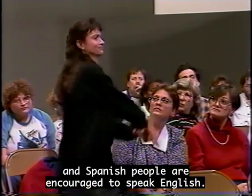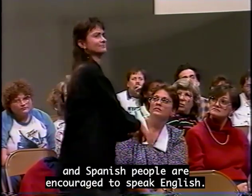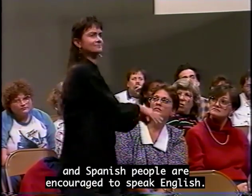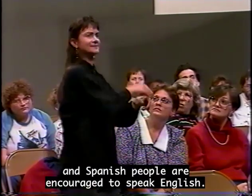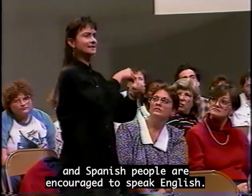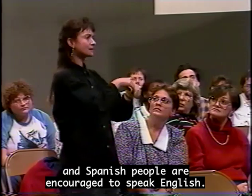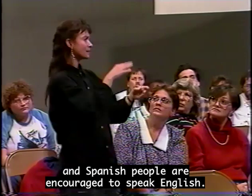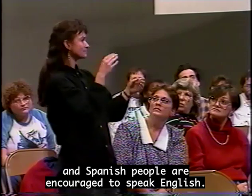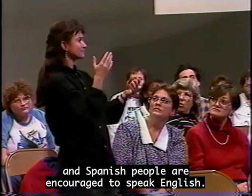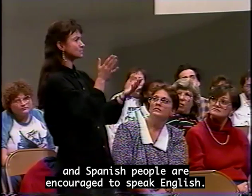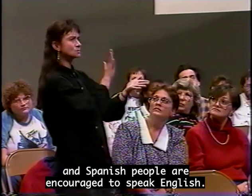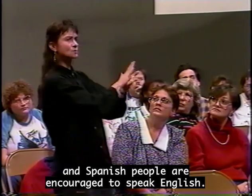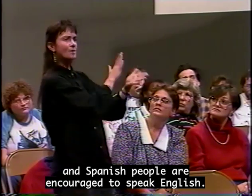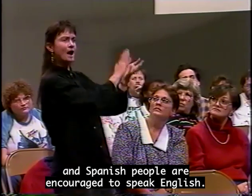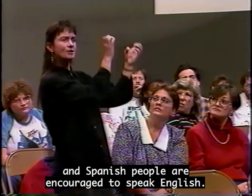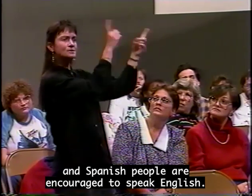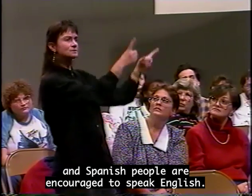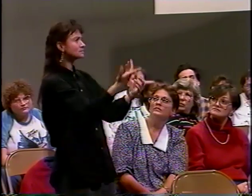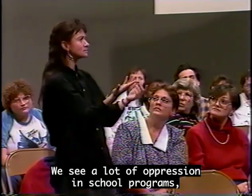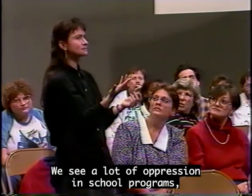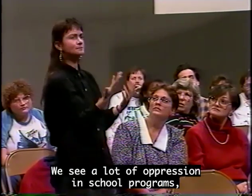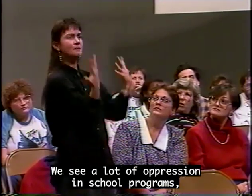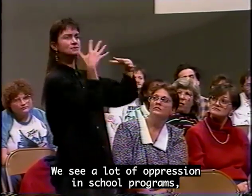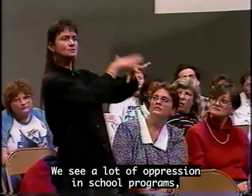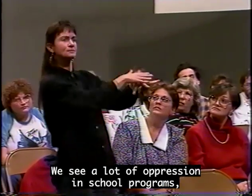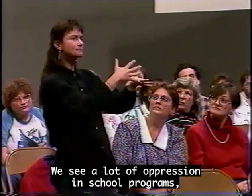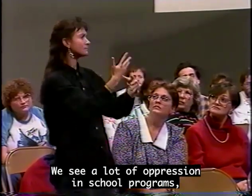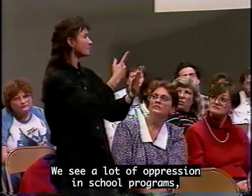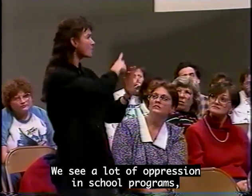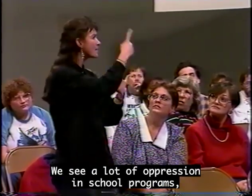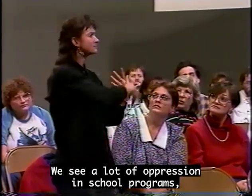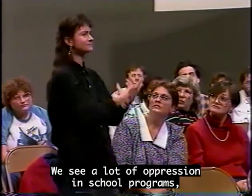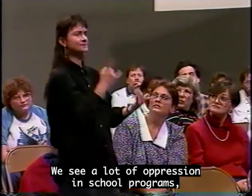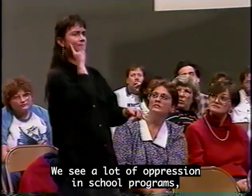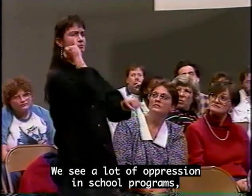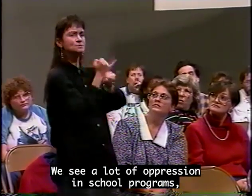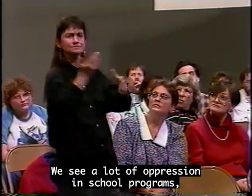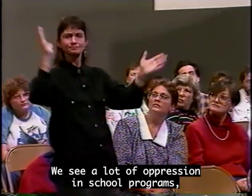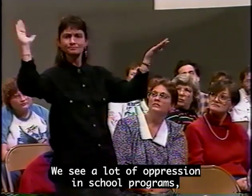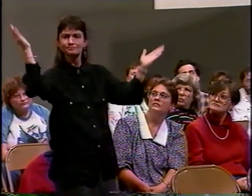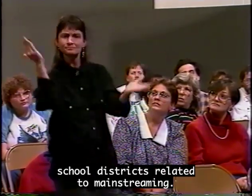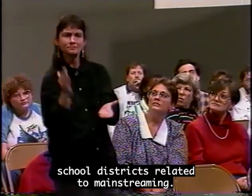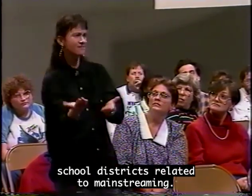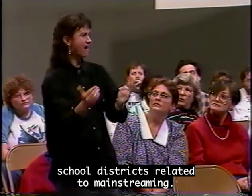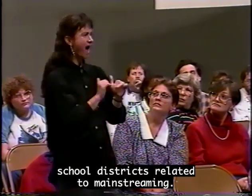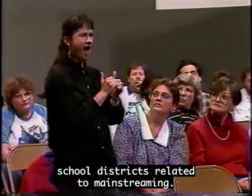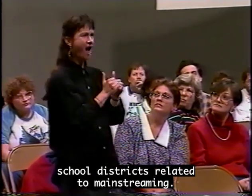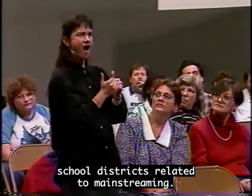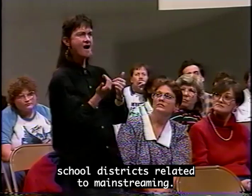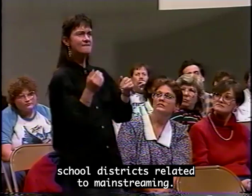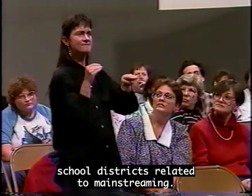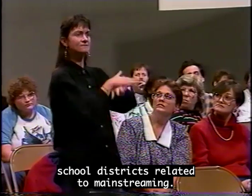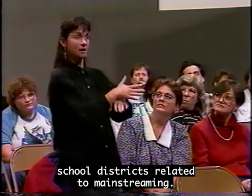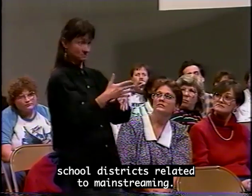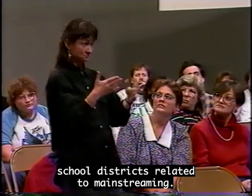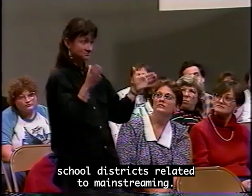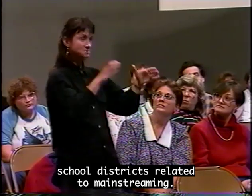are encouraged to speak English. We see a lot of oppression in school programs, school districts, related to